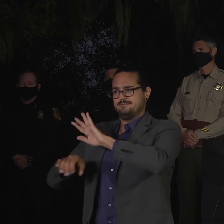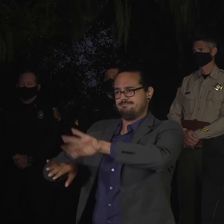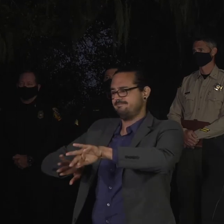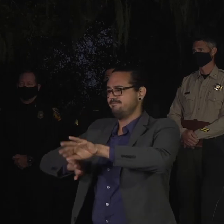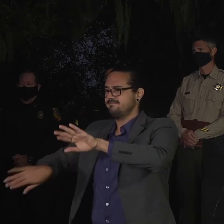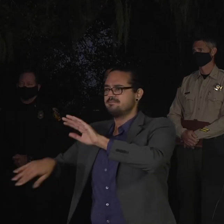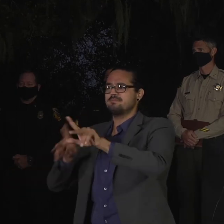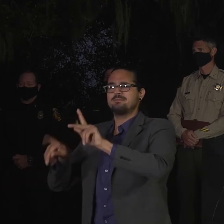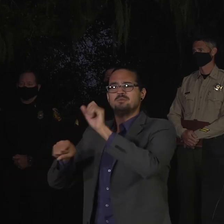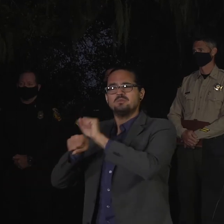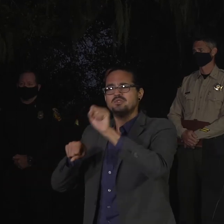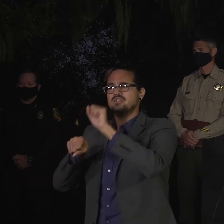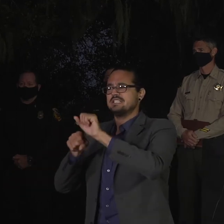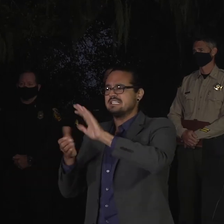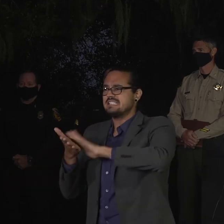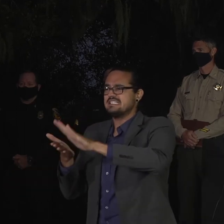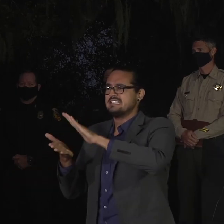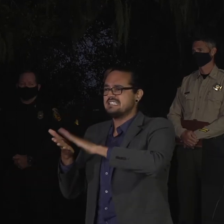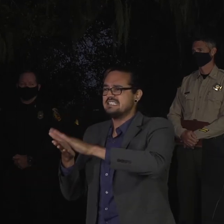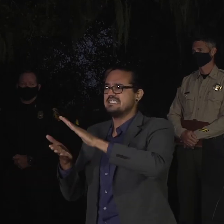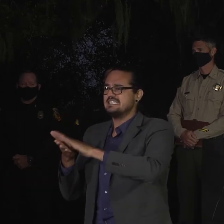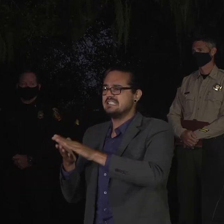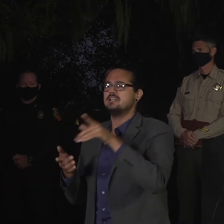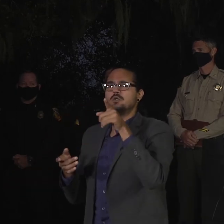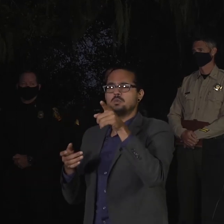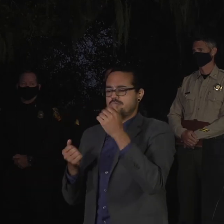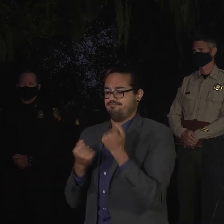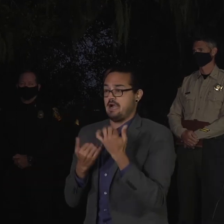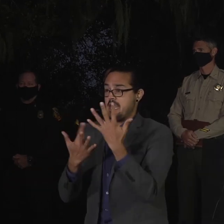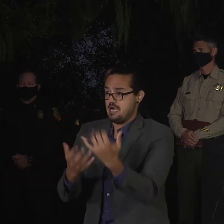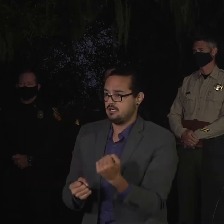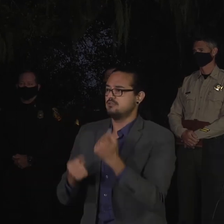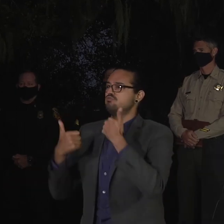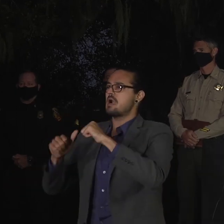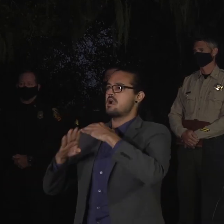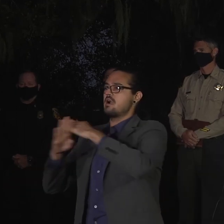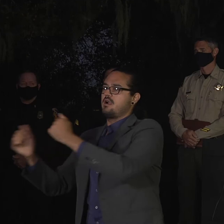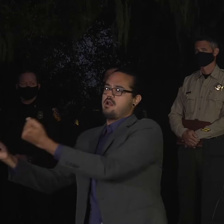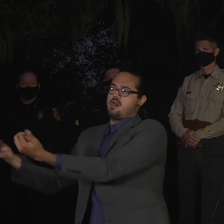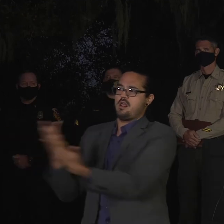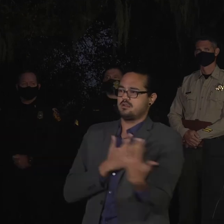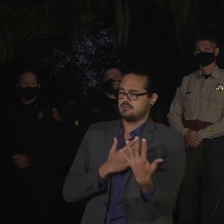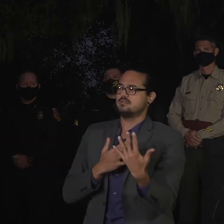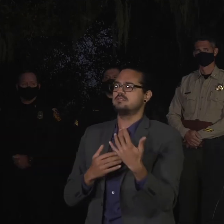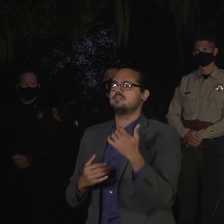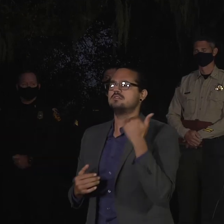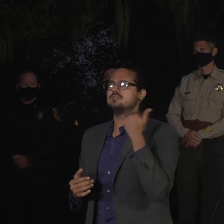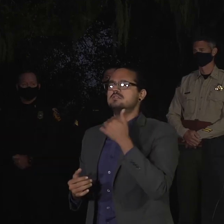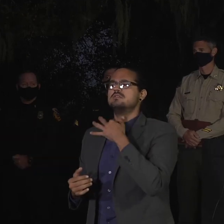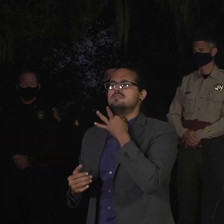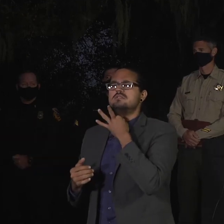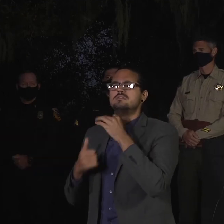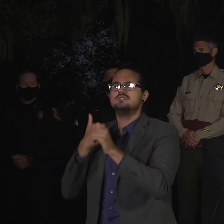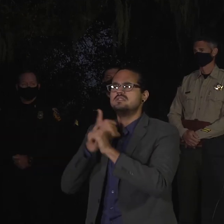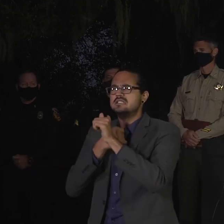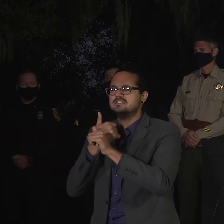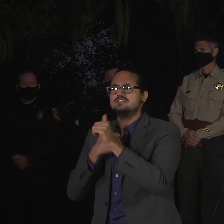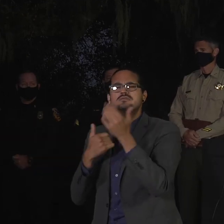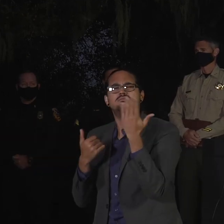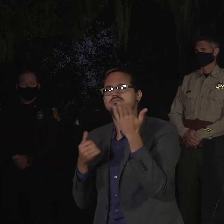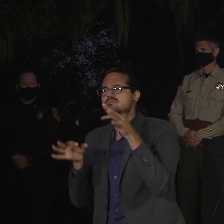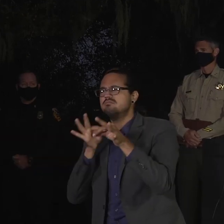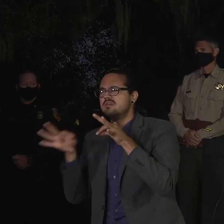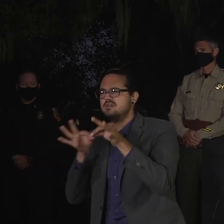You also were lighting some backfires. Have there been issues? You spoke about that yesterday. You know. Yeah, you know, this we spoke a little bit about this last